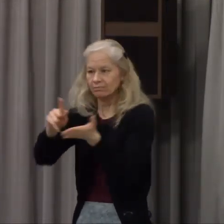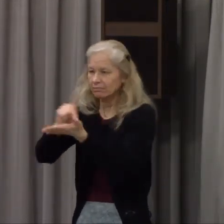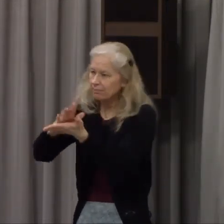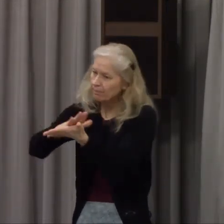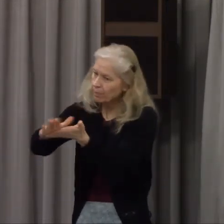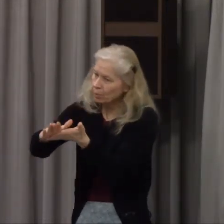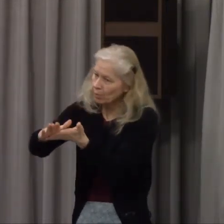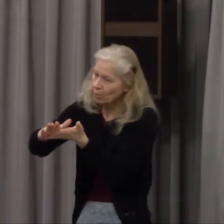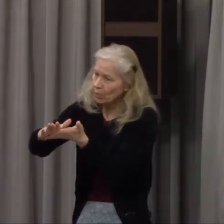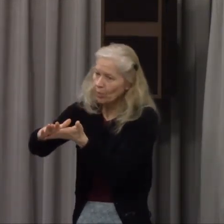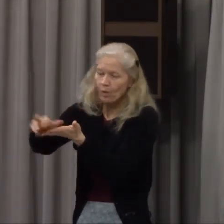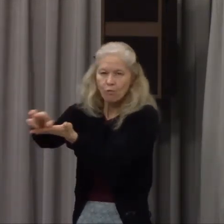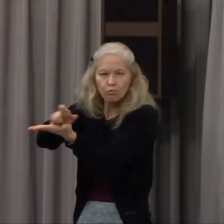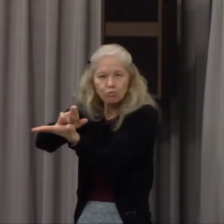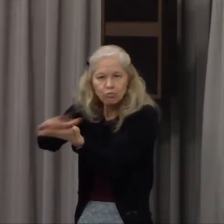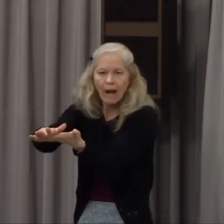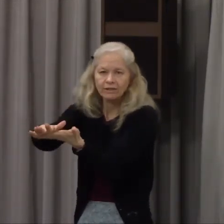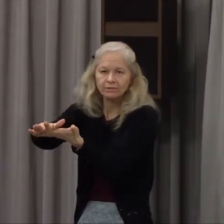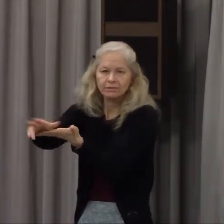illustration. This judgment is to come.